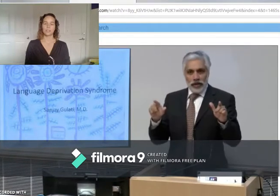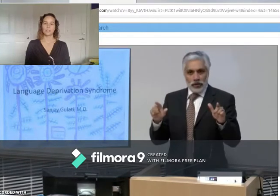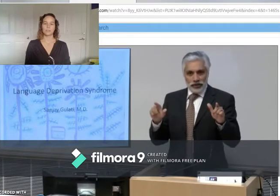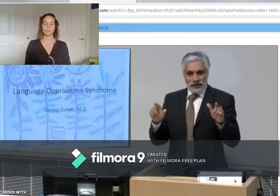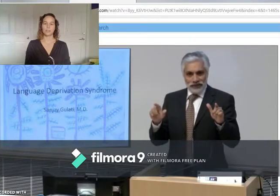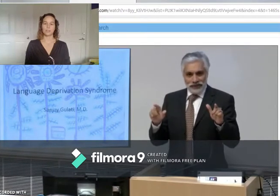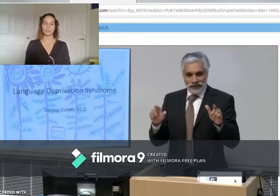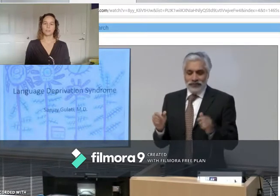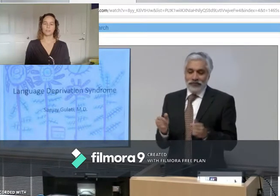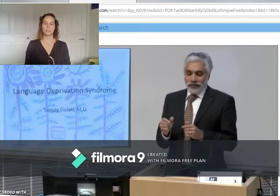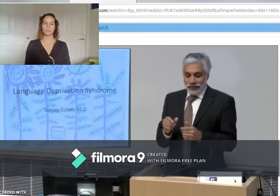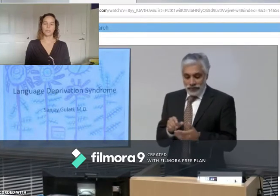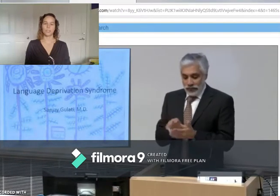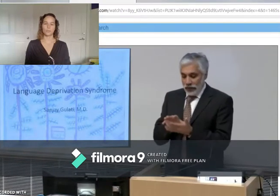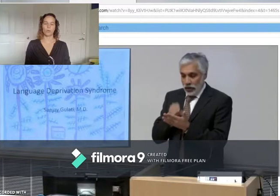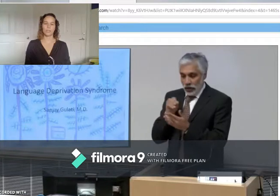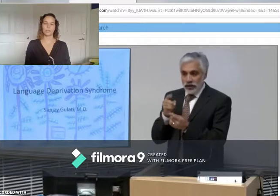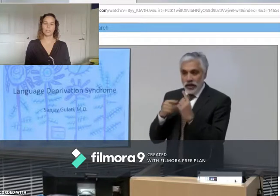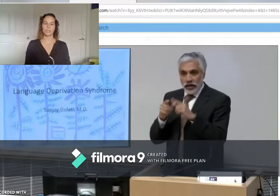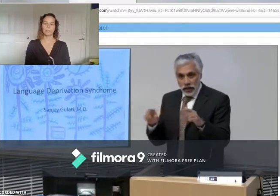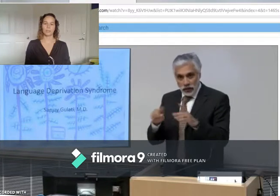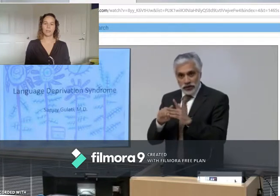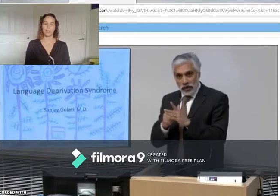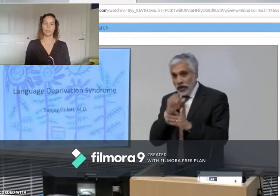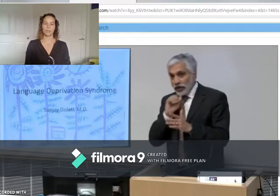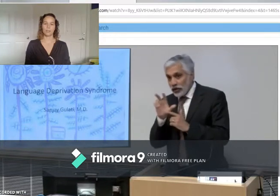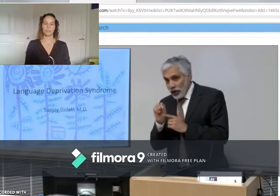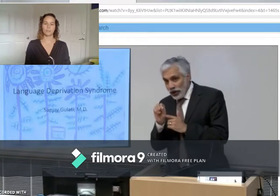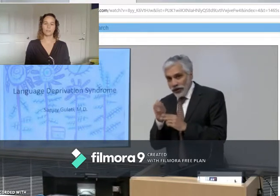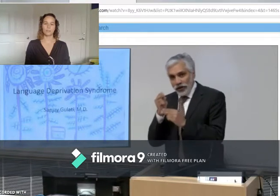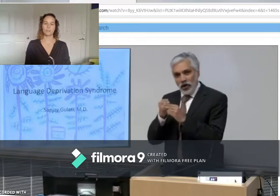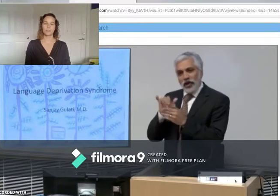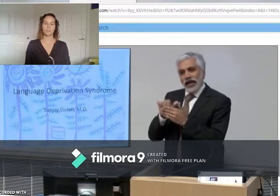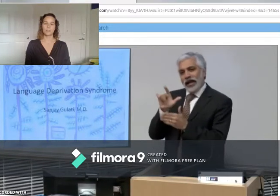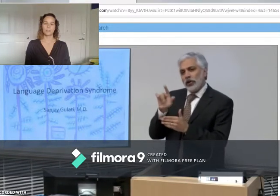The first language that I learned between ages 1 and 3, my L1.